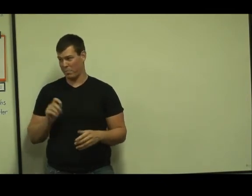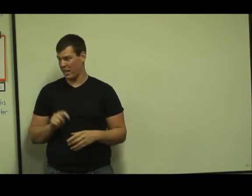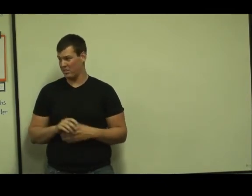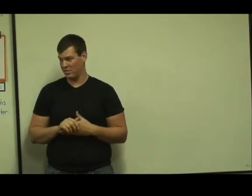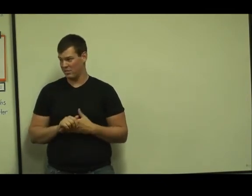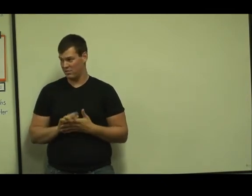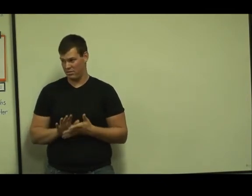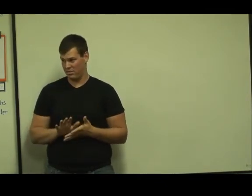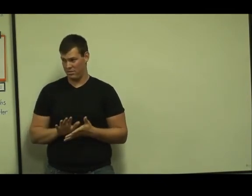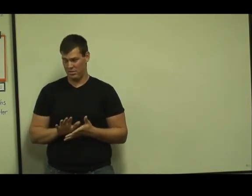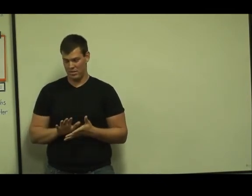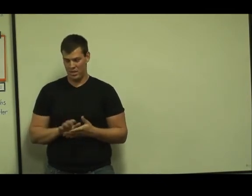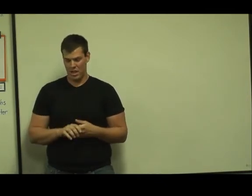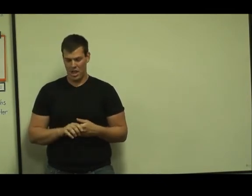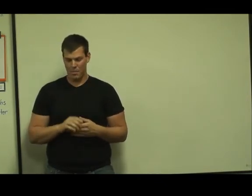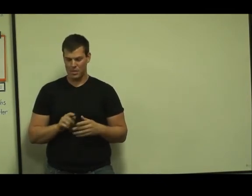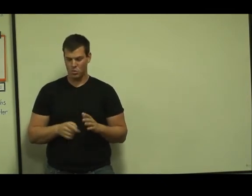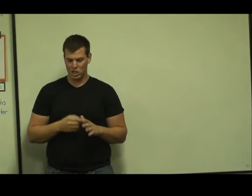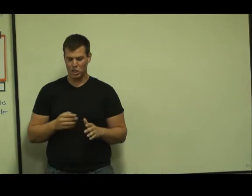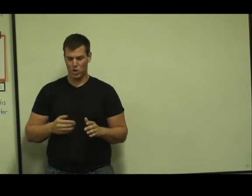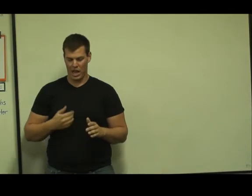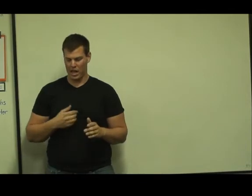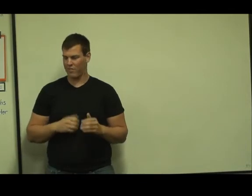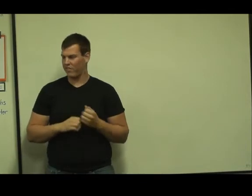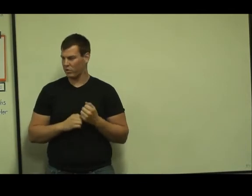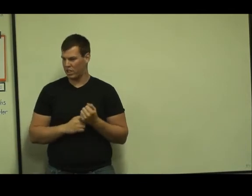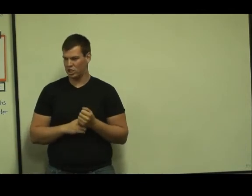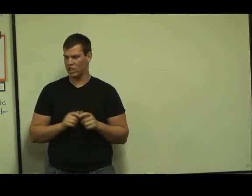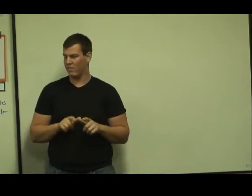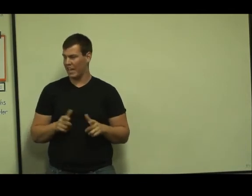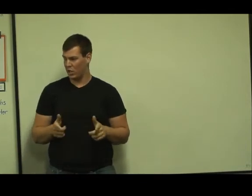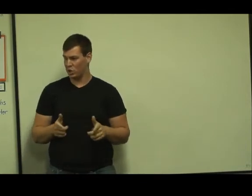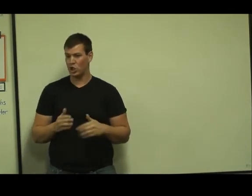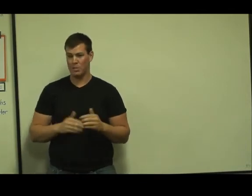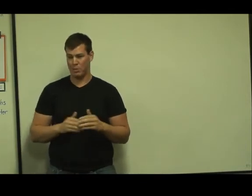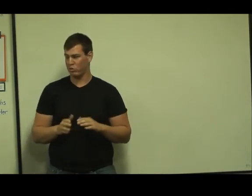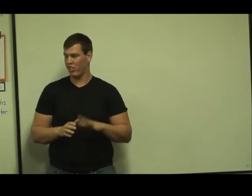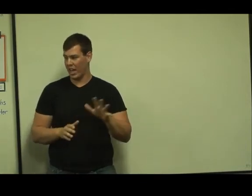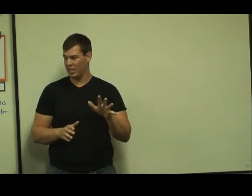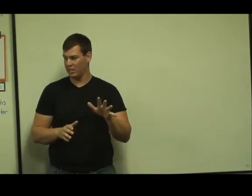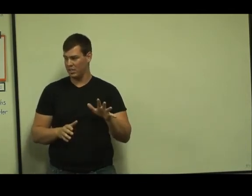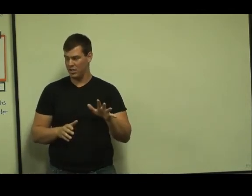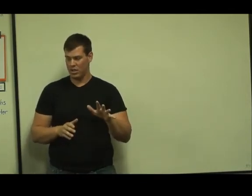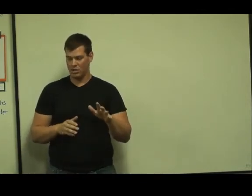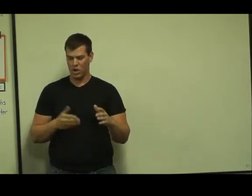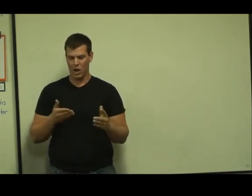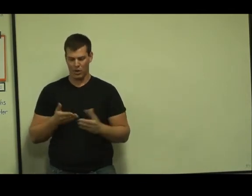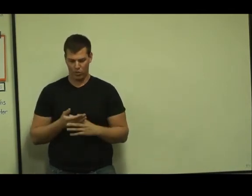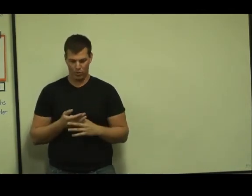bat. Because what you have about teaching English, you can build that. So I went